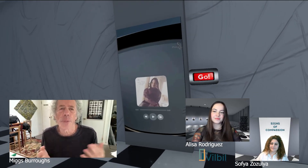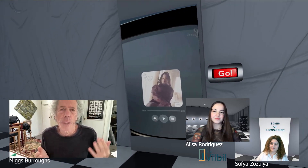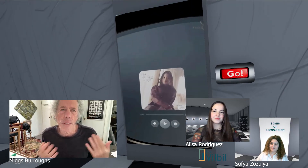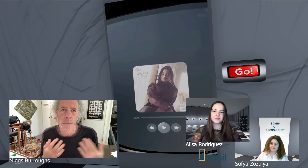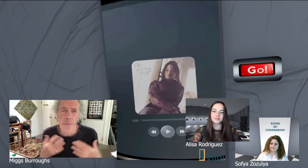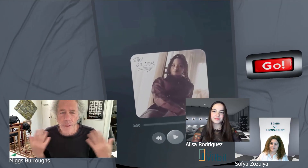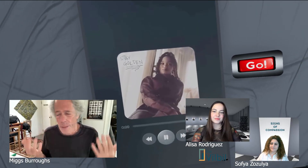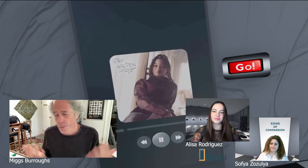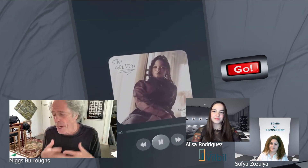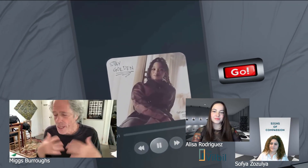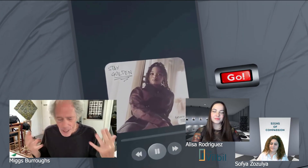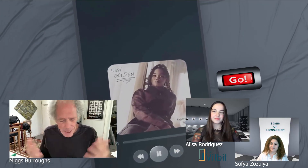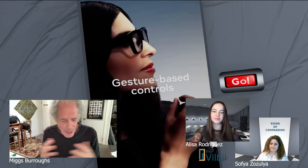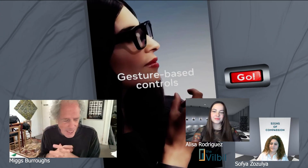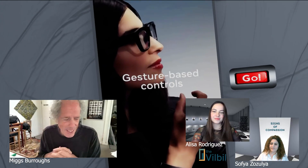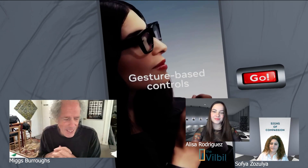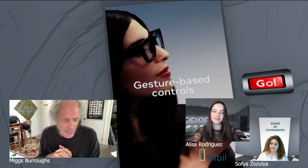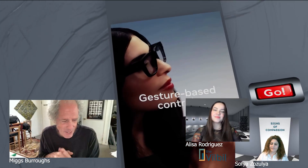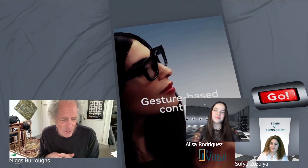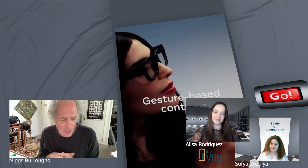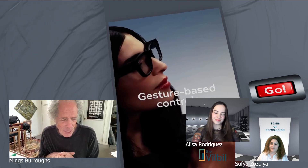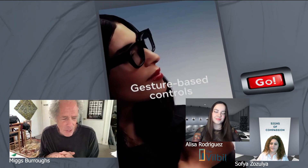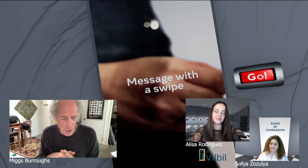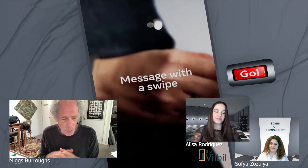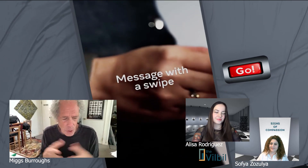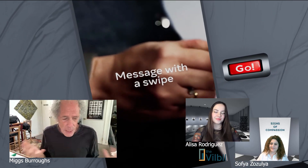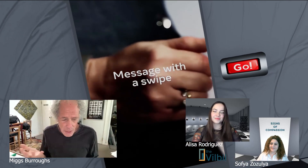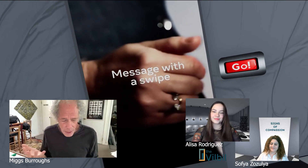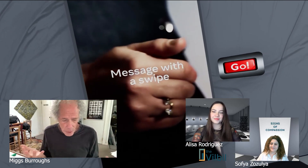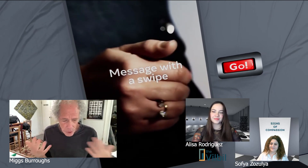and anyway, on and on. And then I thought, well, sign language